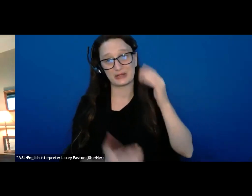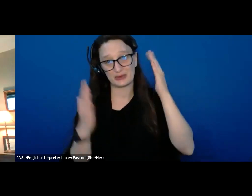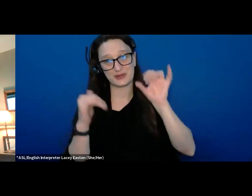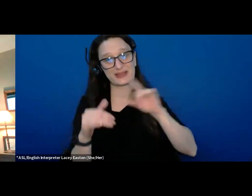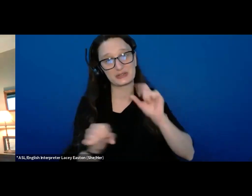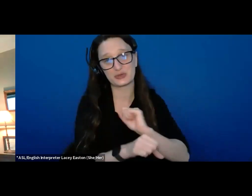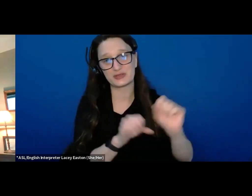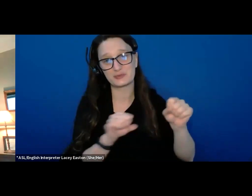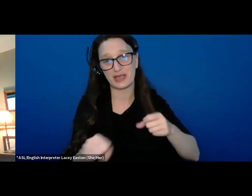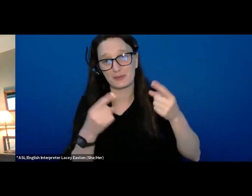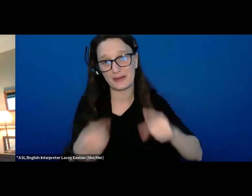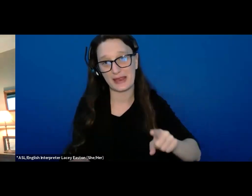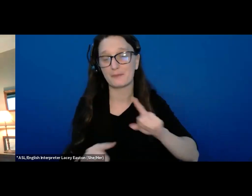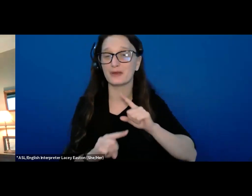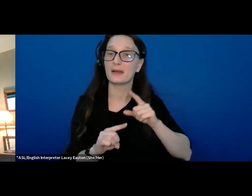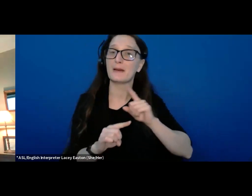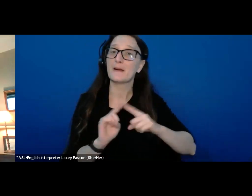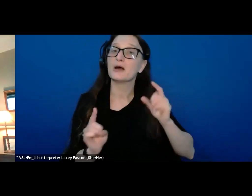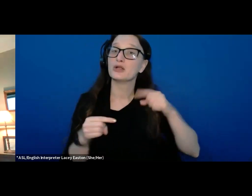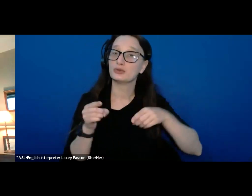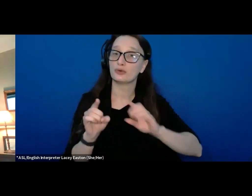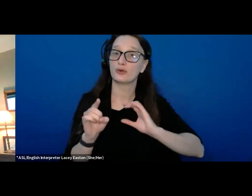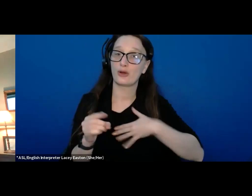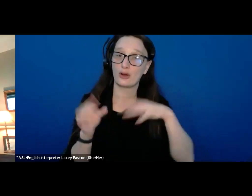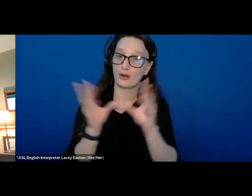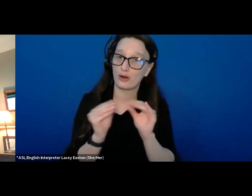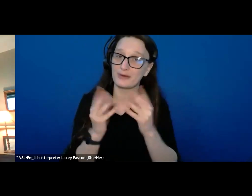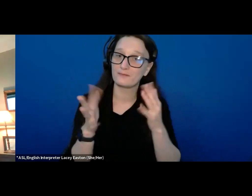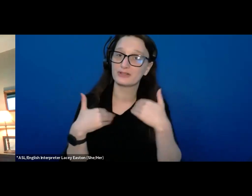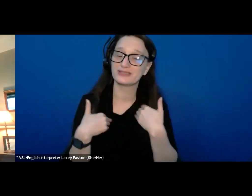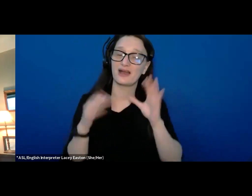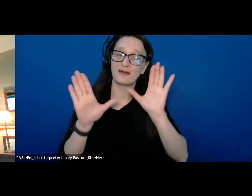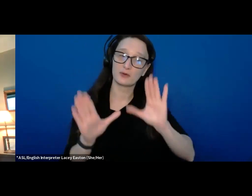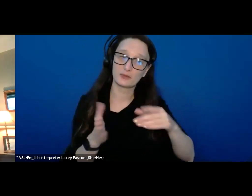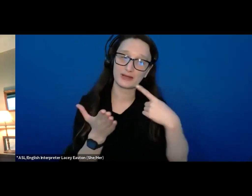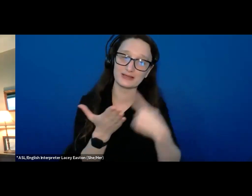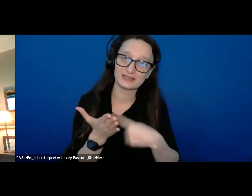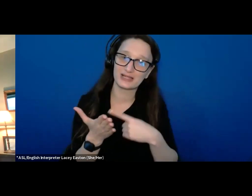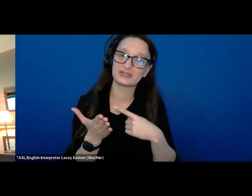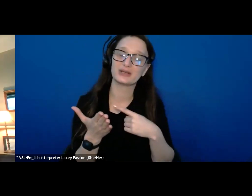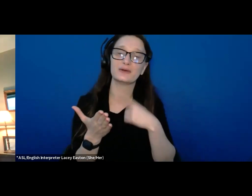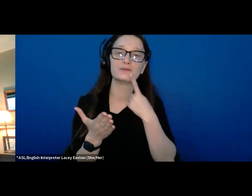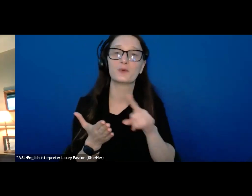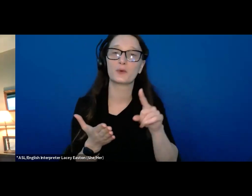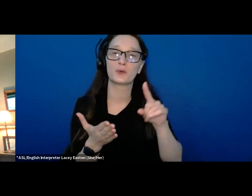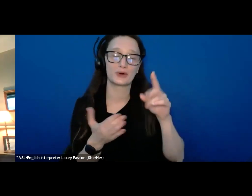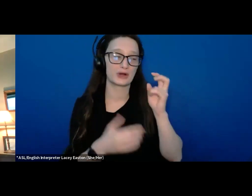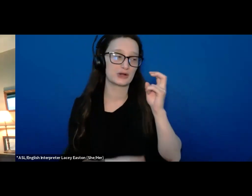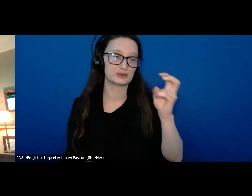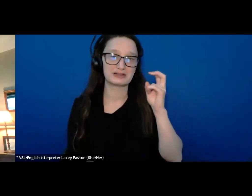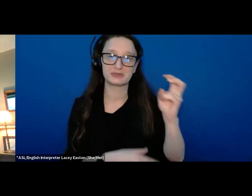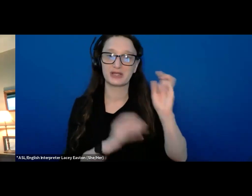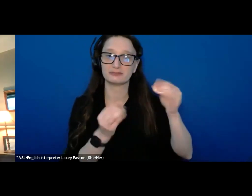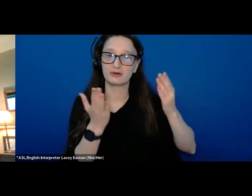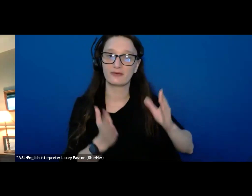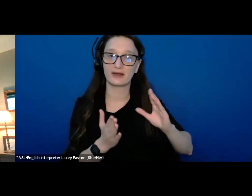great discussion in our meeting, which was in the meeting of the transportation providers, that getting the data